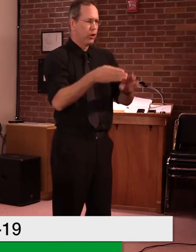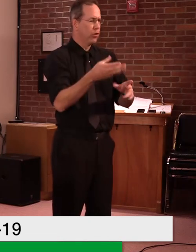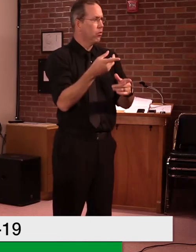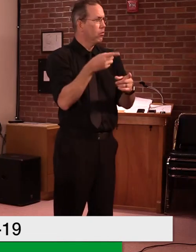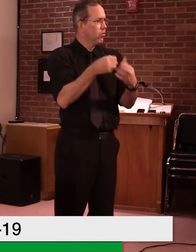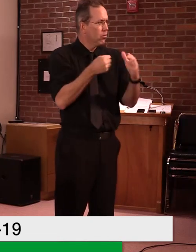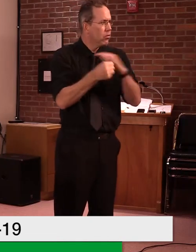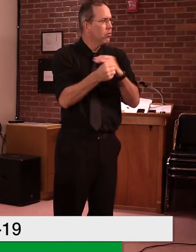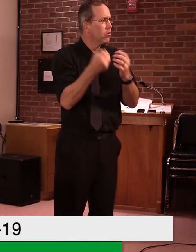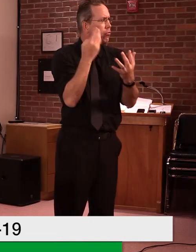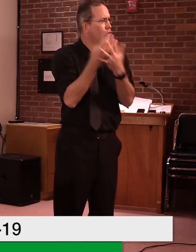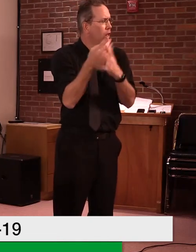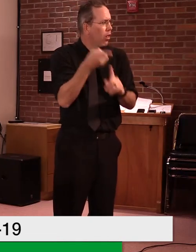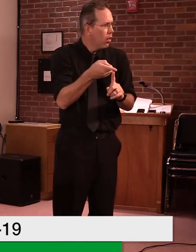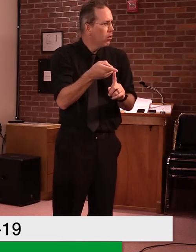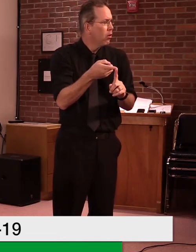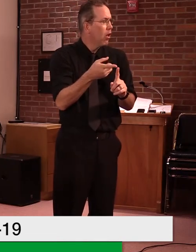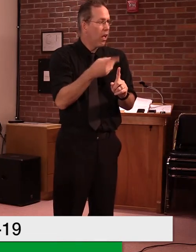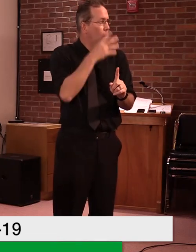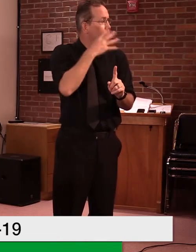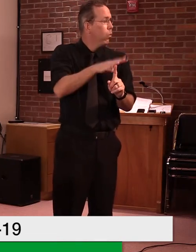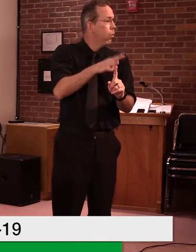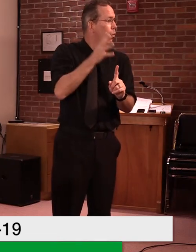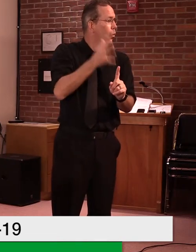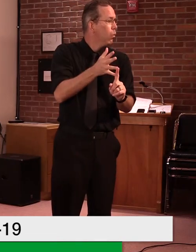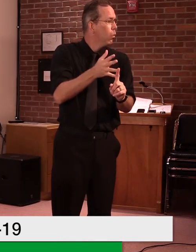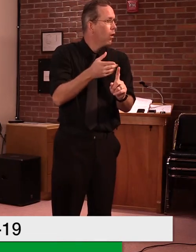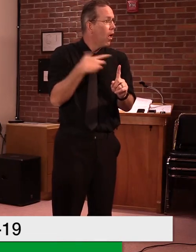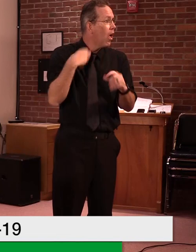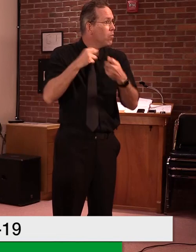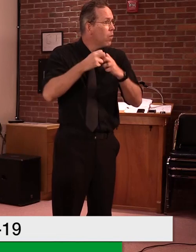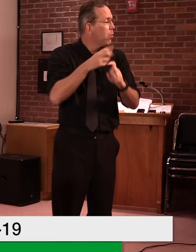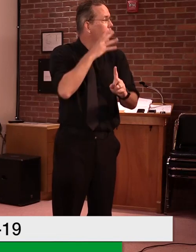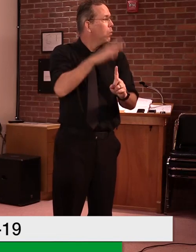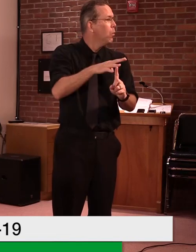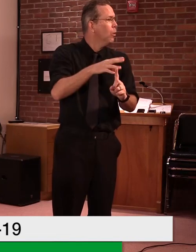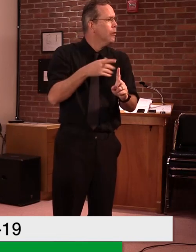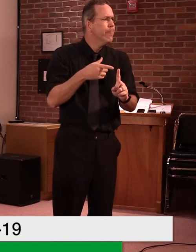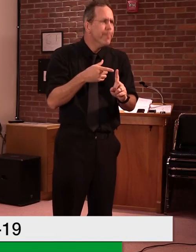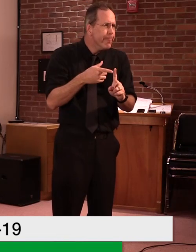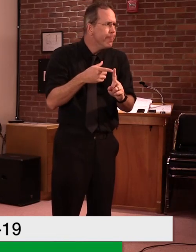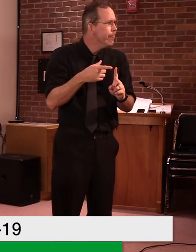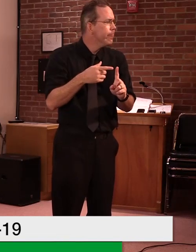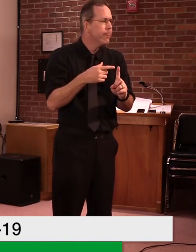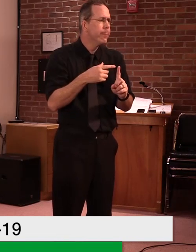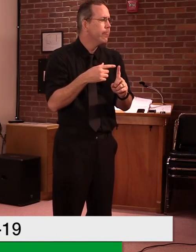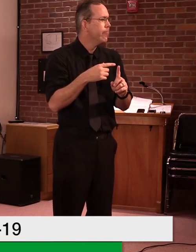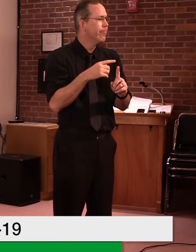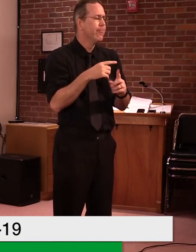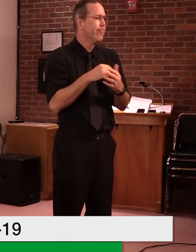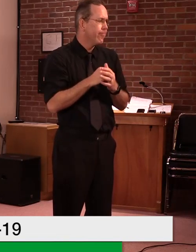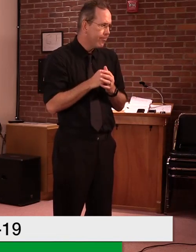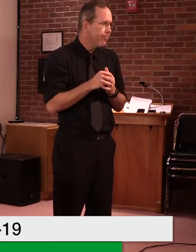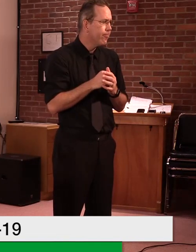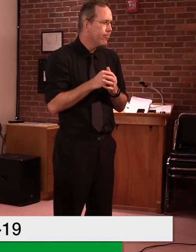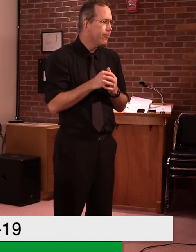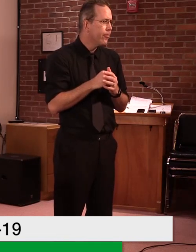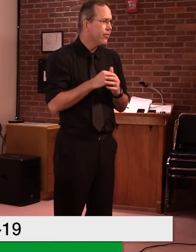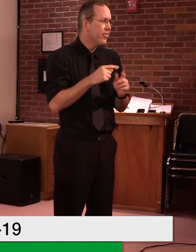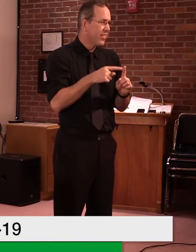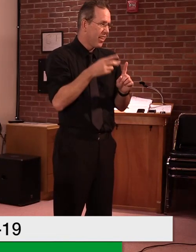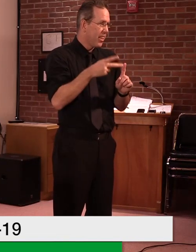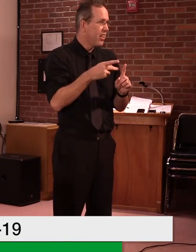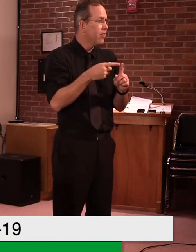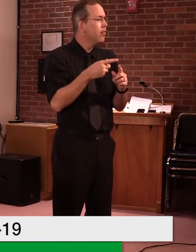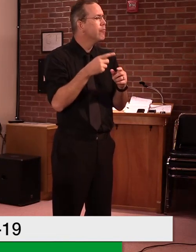medically misdiagnosed with a cancerous tumor that grew and